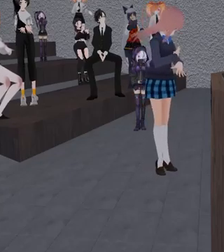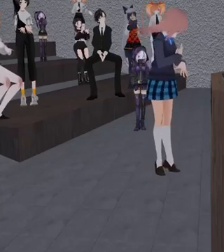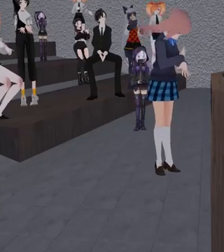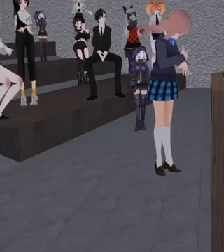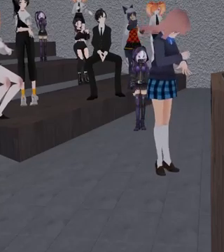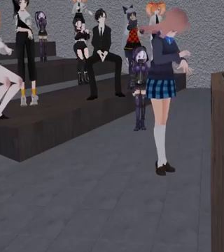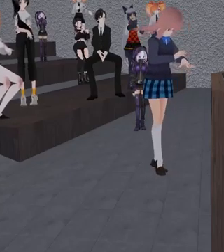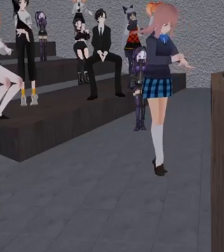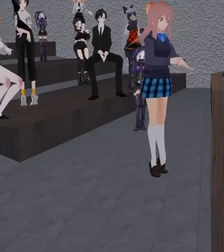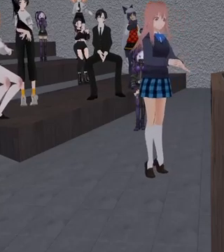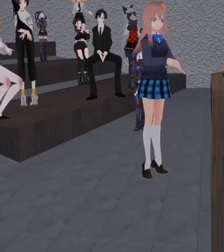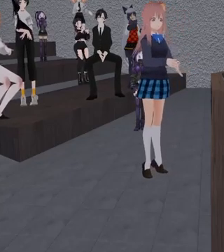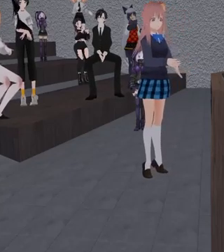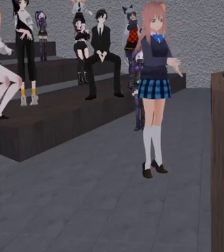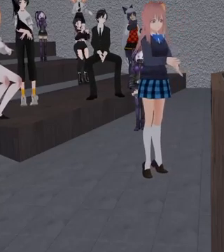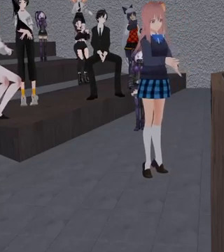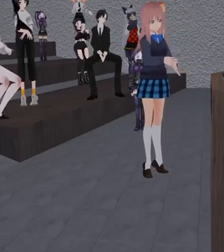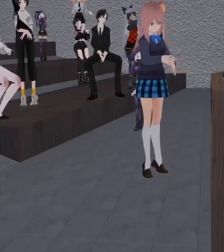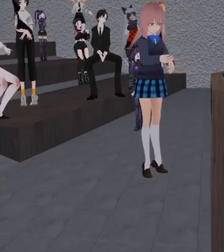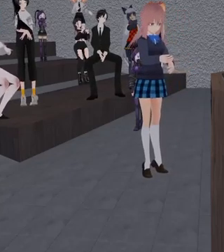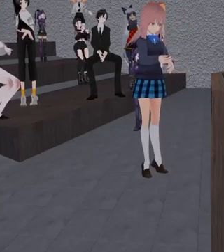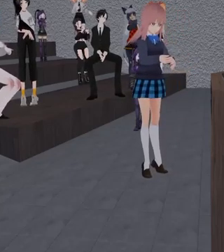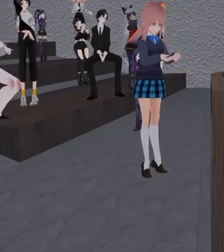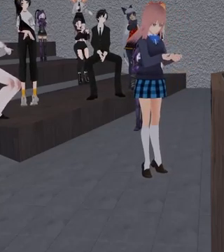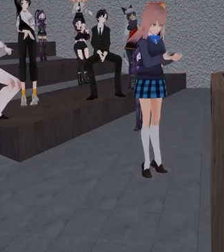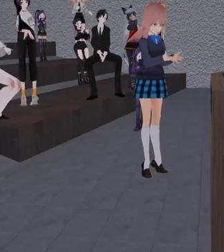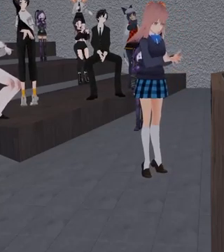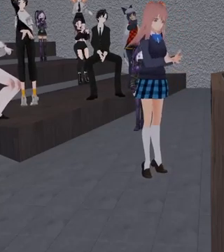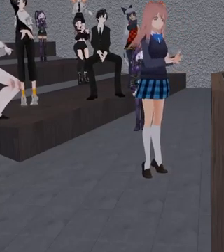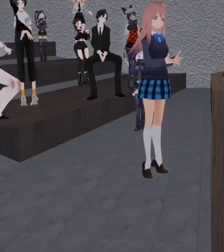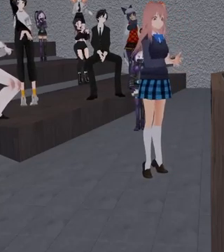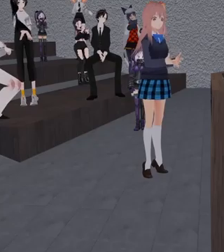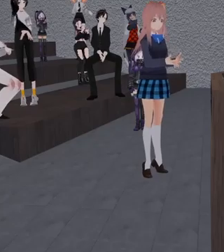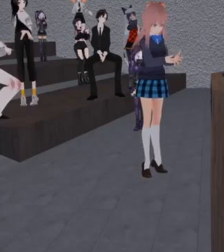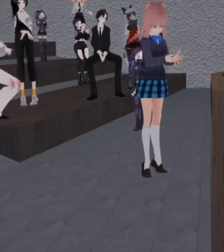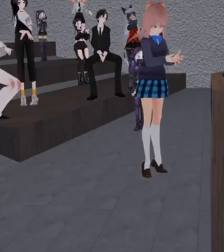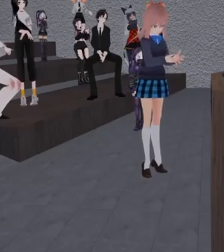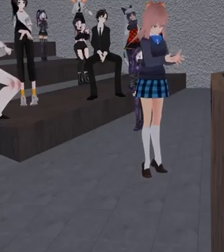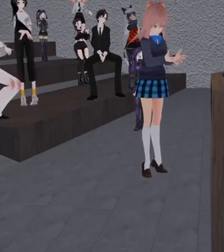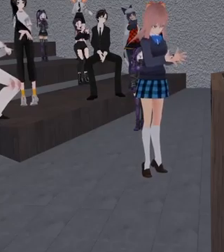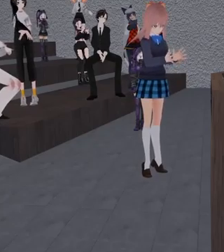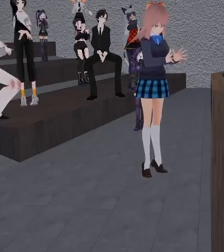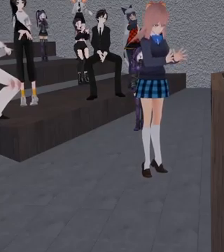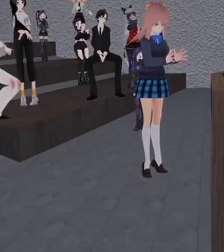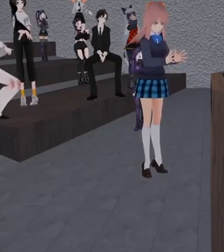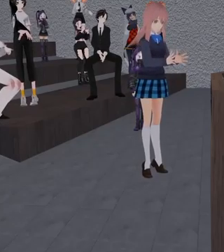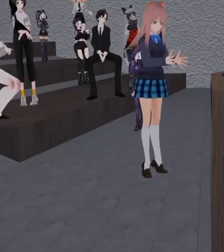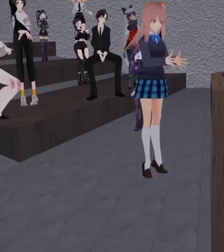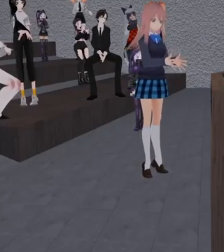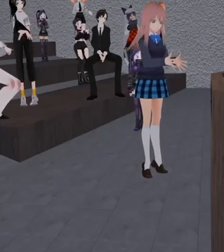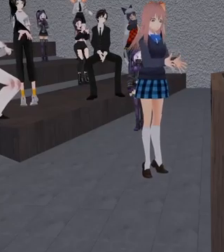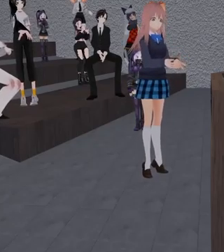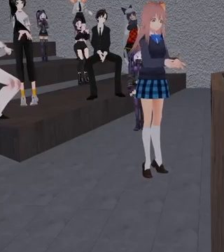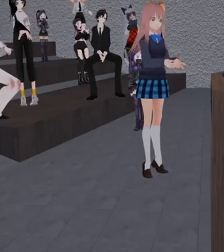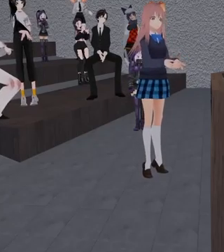I'm fingerspelling something hard, sometimes I'll pause and I'll be like, oh, what's the next letter? Oh, it's P. E. Like,